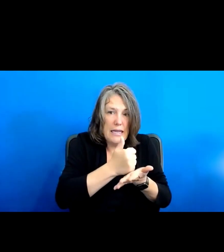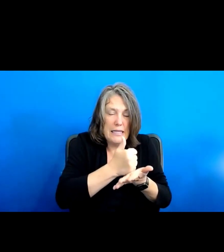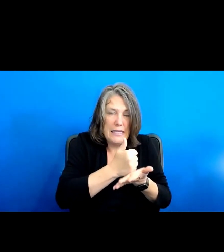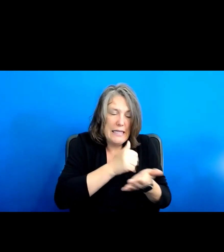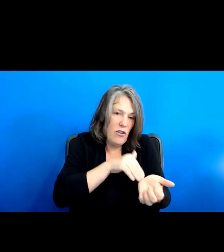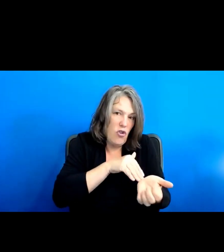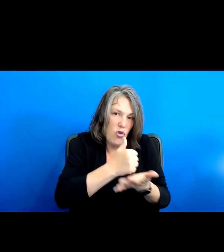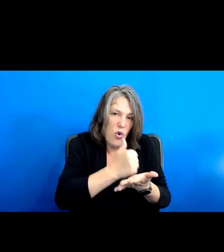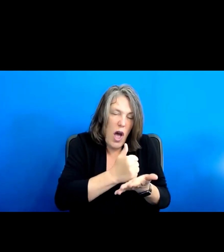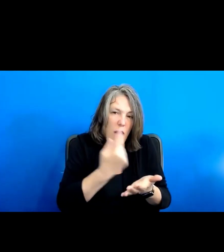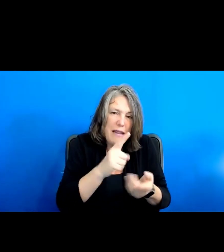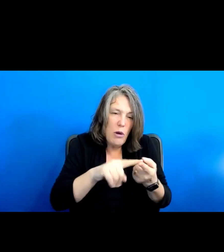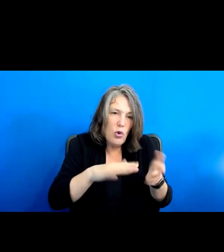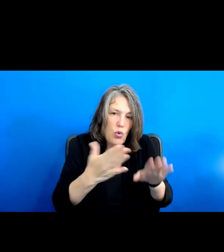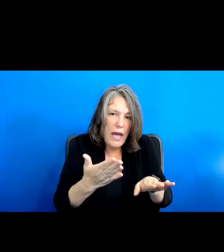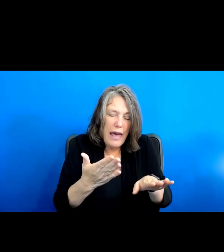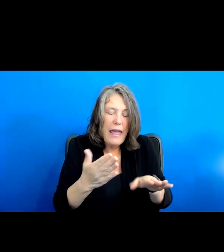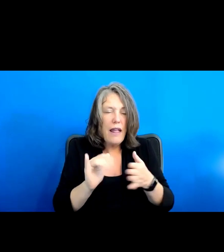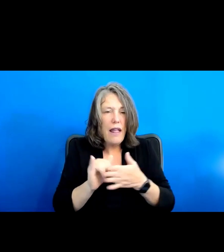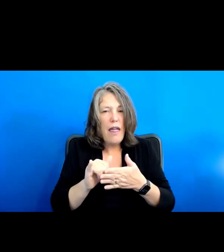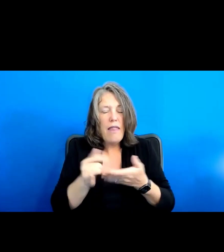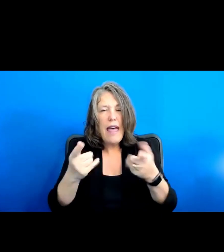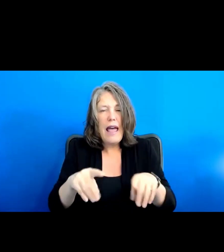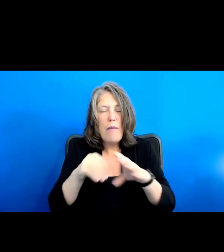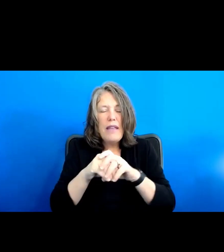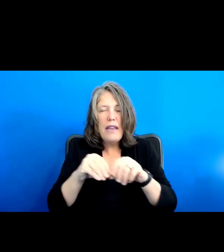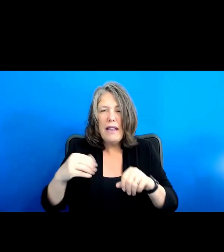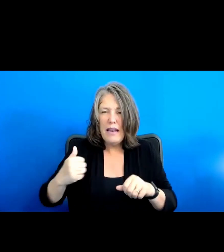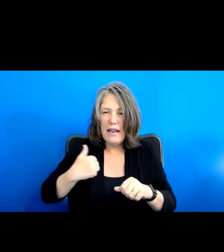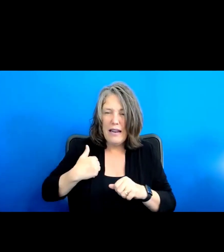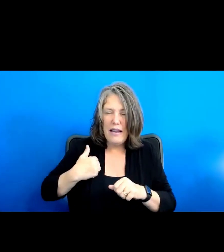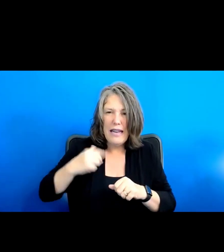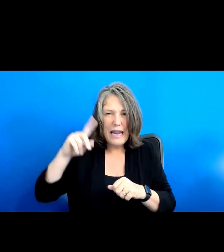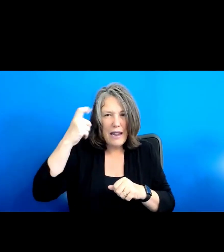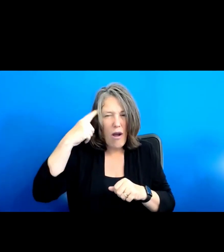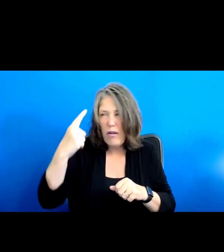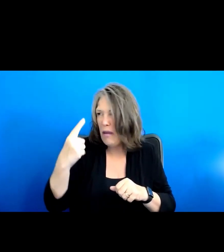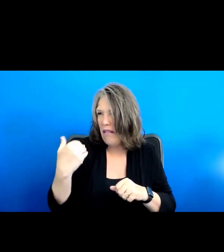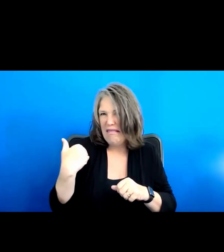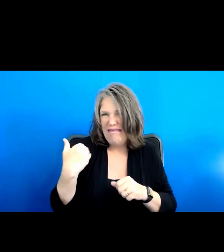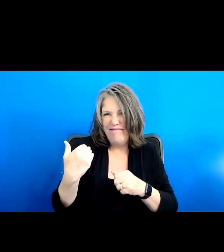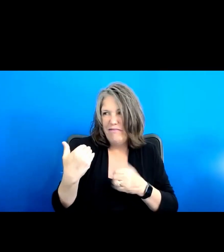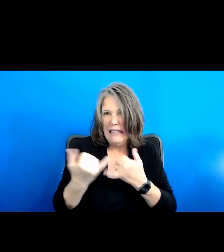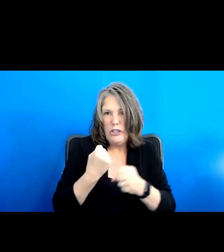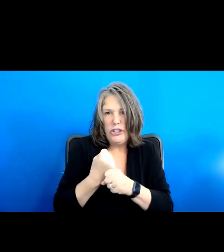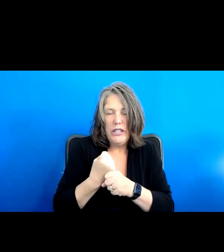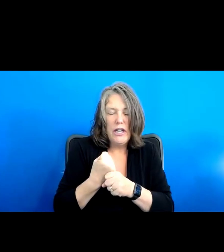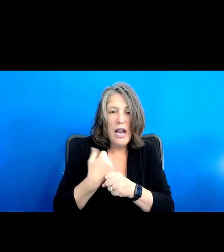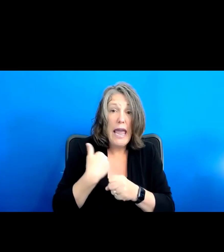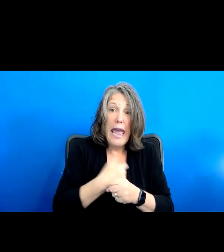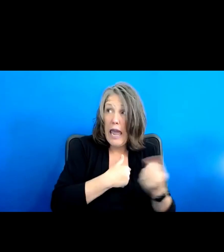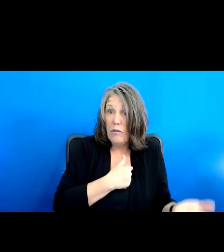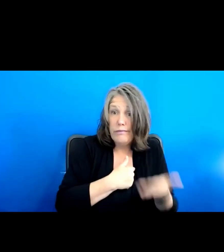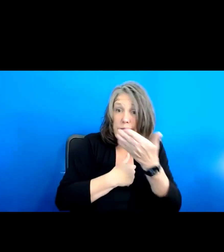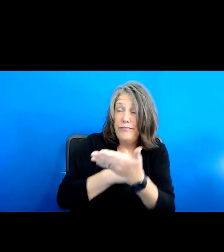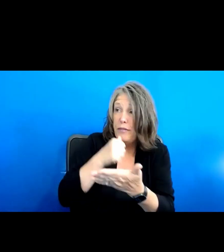legislation that went through the Canadian Parliament earlier this year. And we issued a letter to the